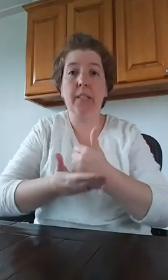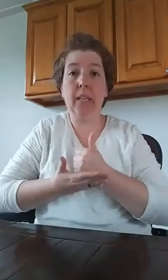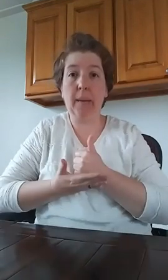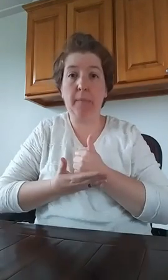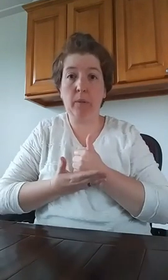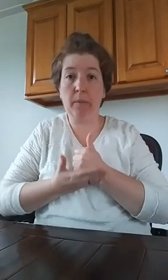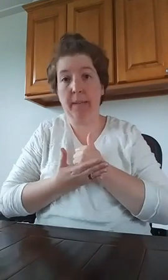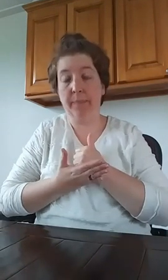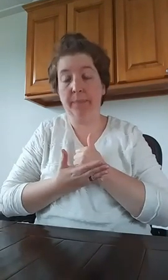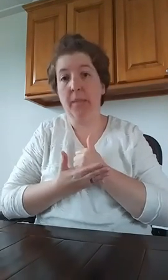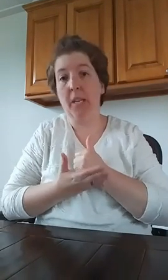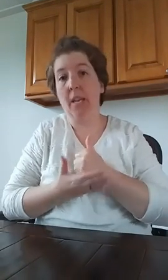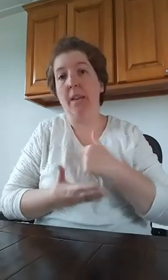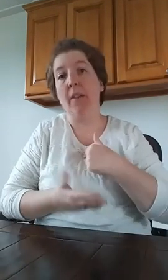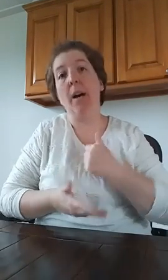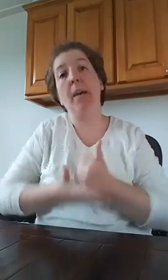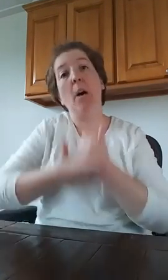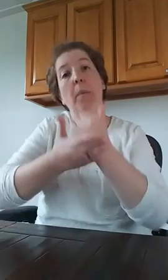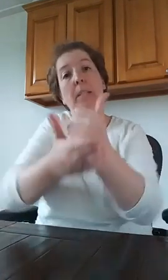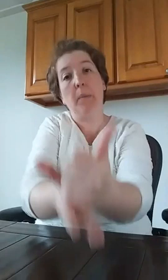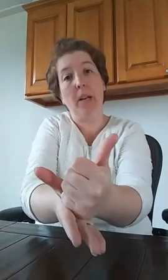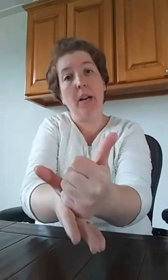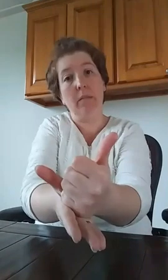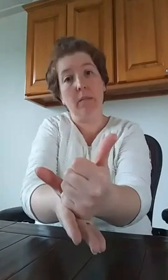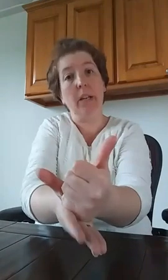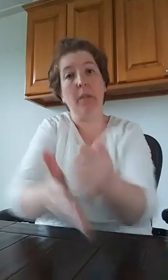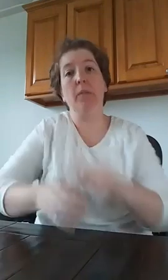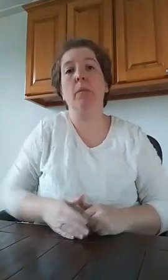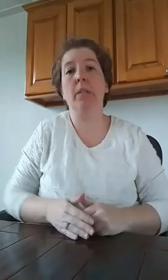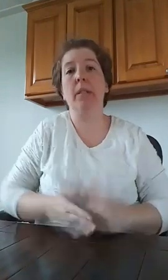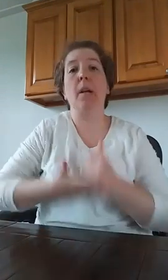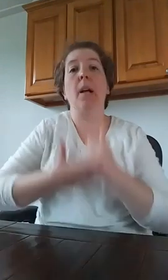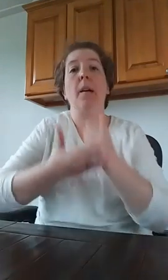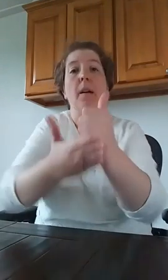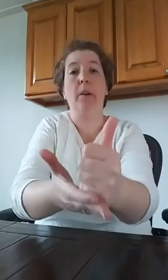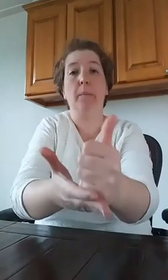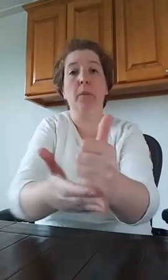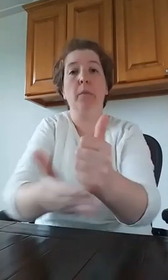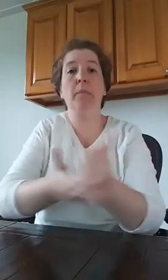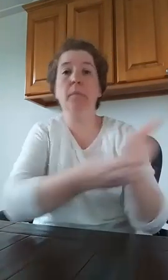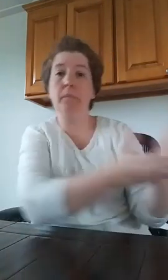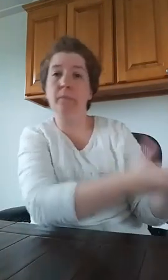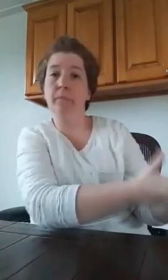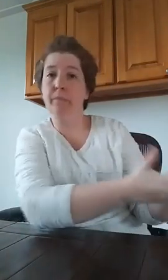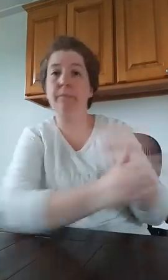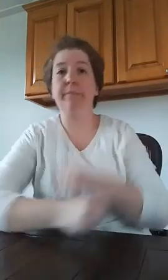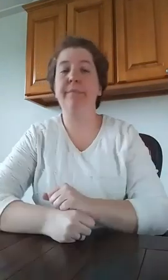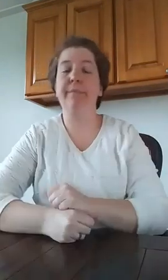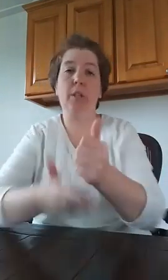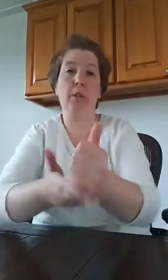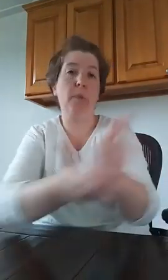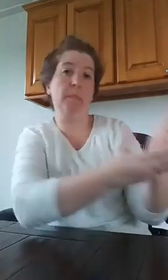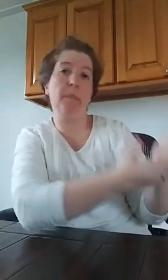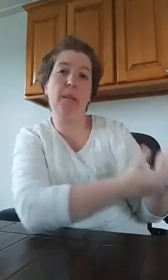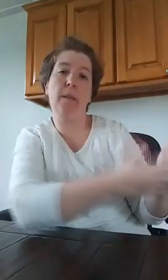it's going to come towards me if I'm helping someone else it goes towards them I'll help you you help them